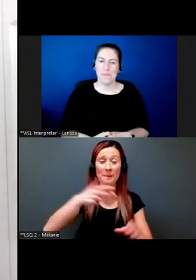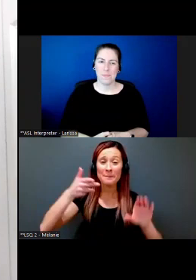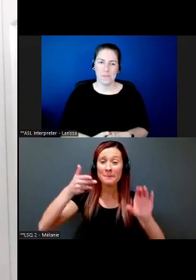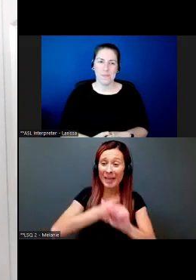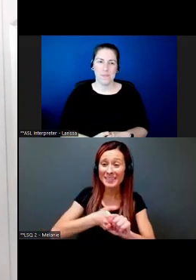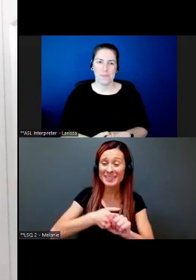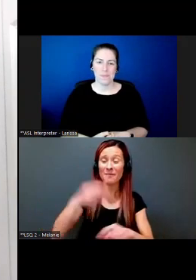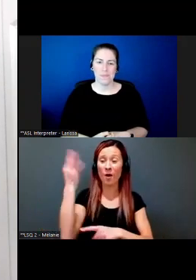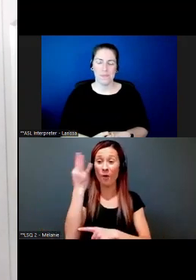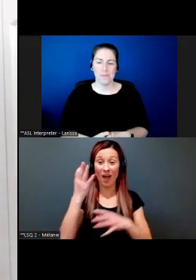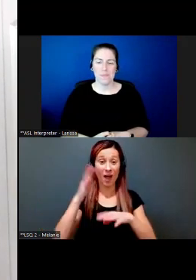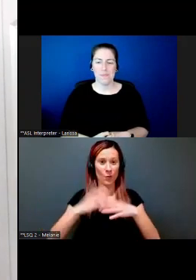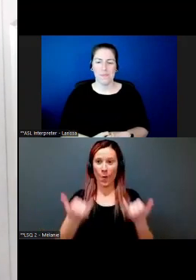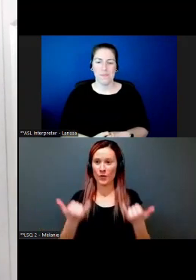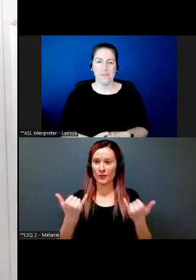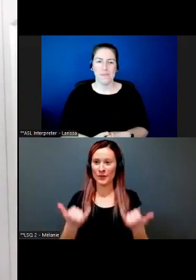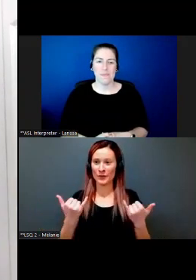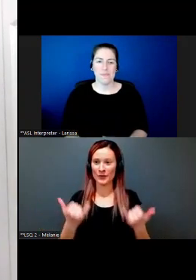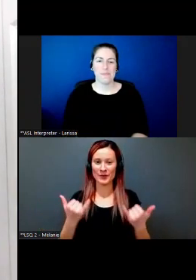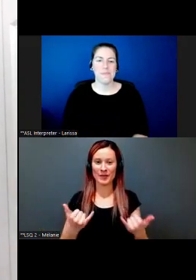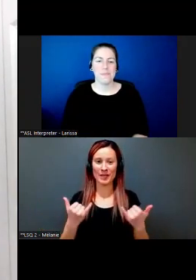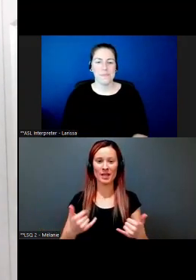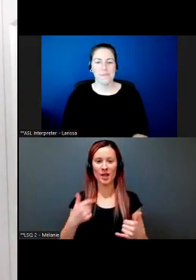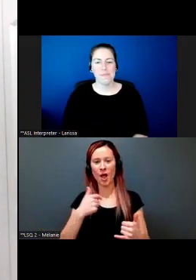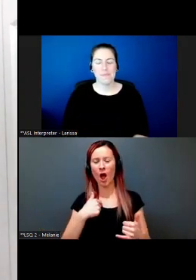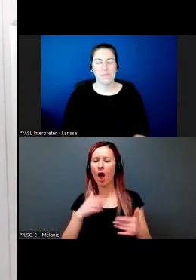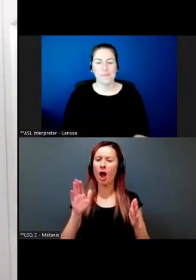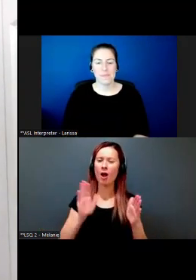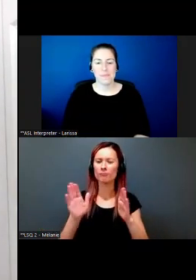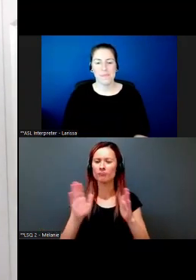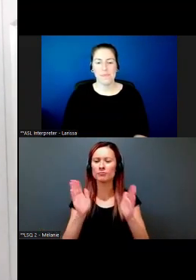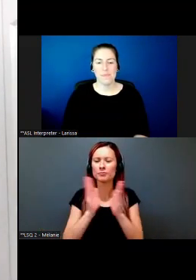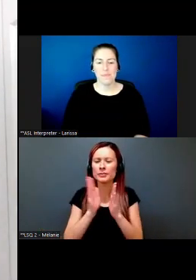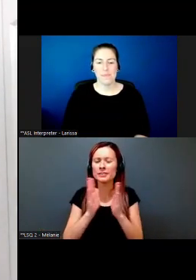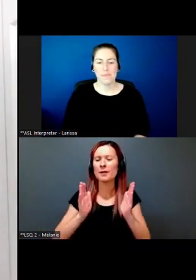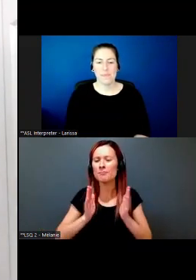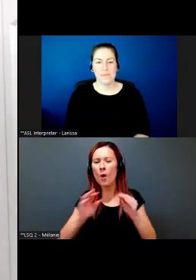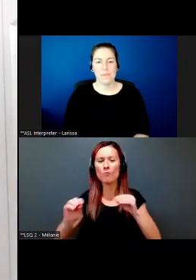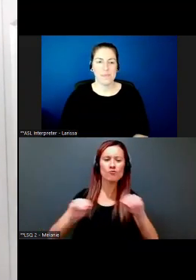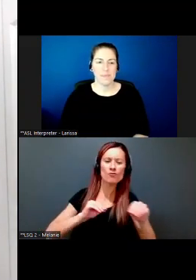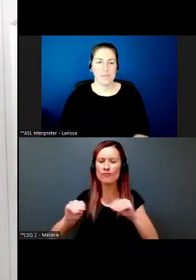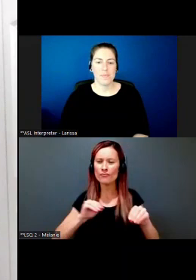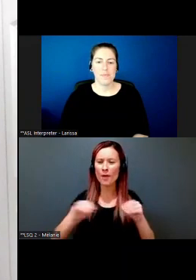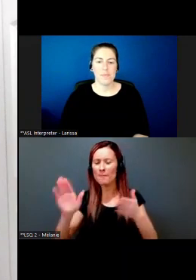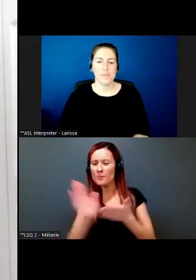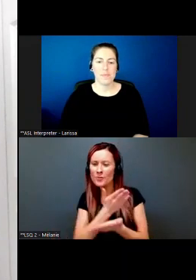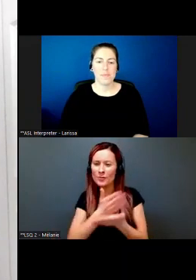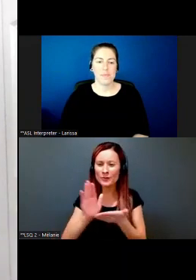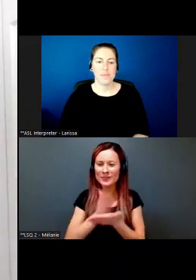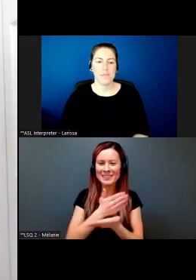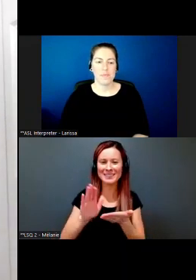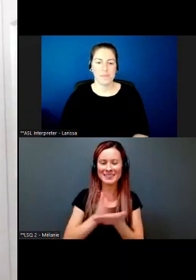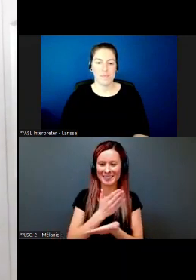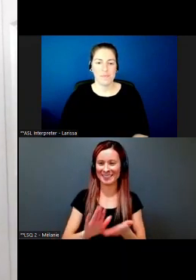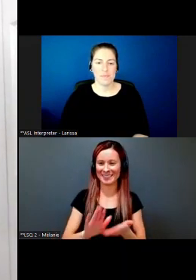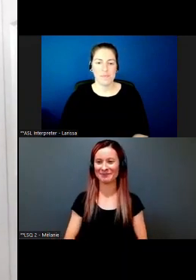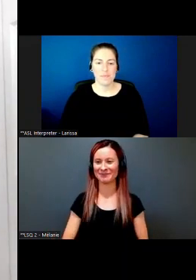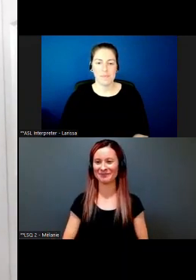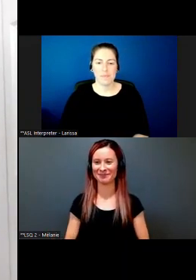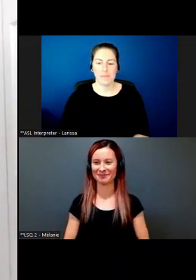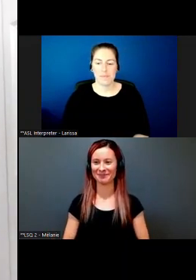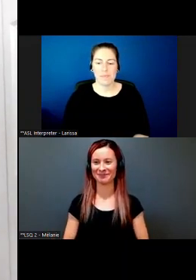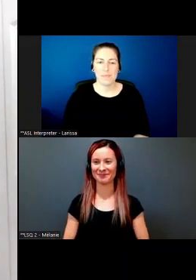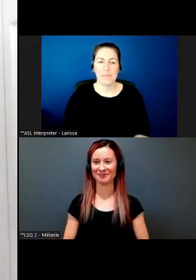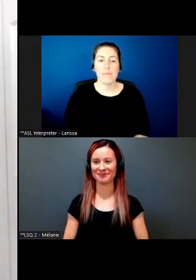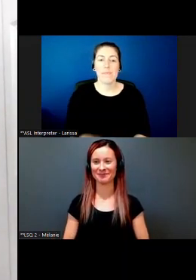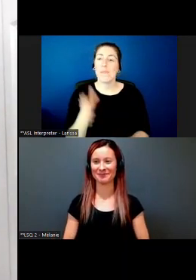conférence aujourd'hui. Maintenant, on fait une petite pause de mouvement et musique. Alors, we're going to do a little break with some